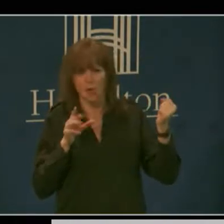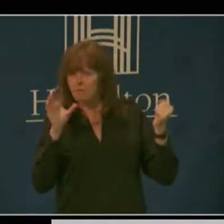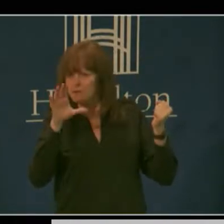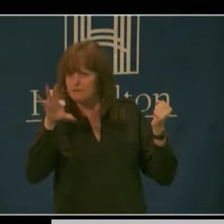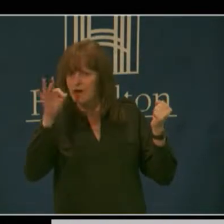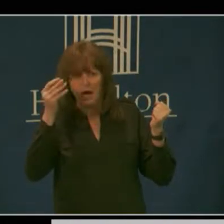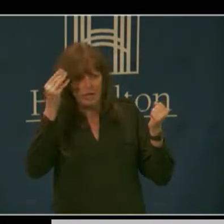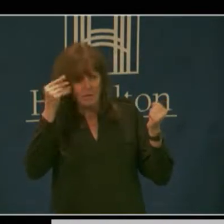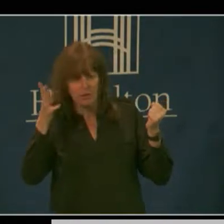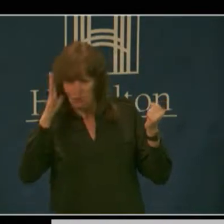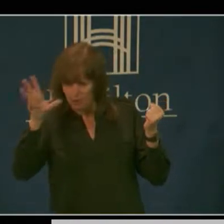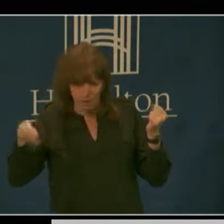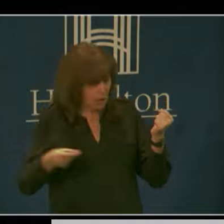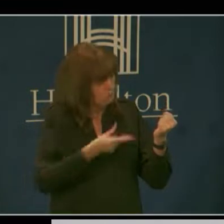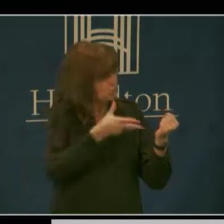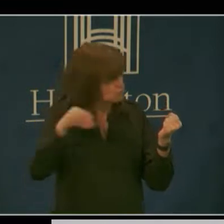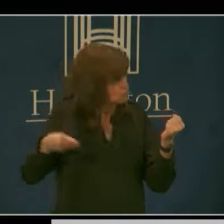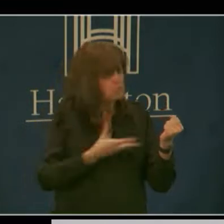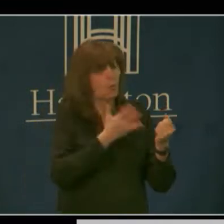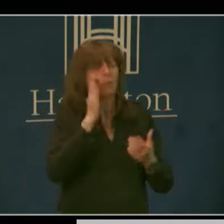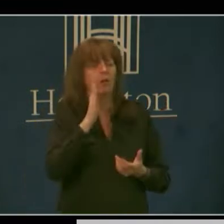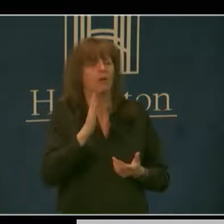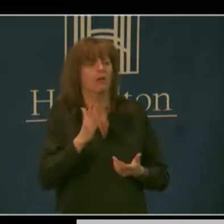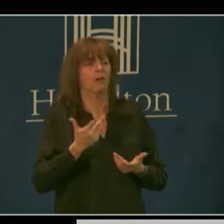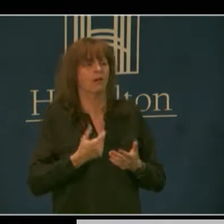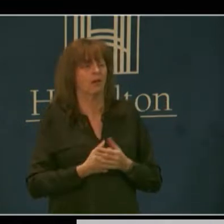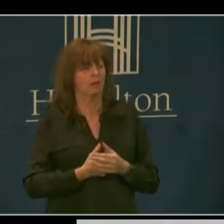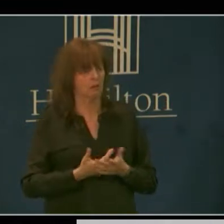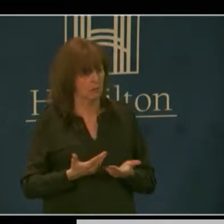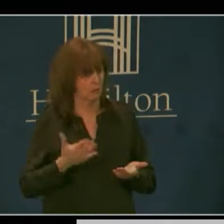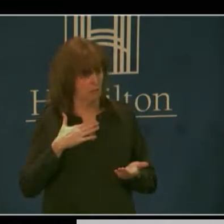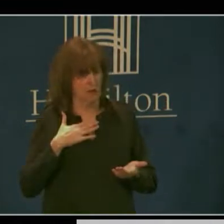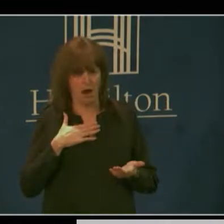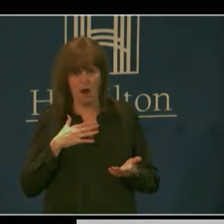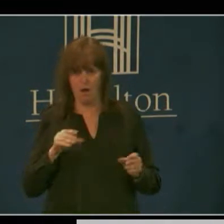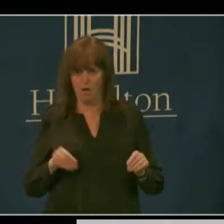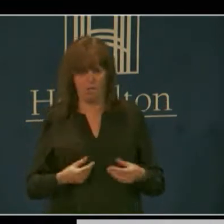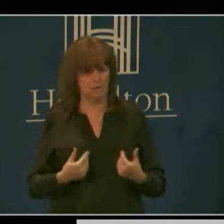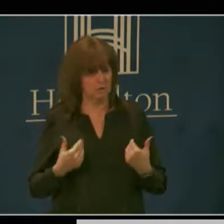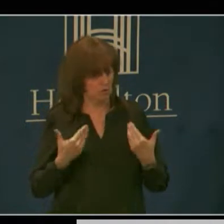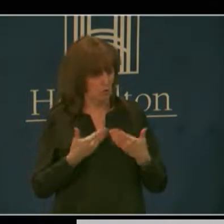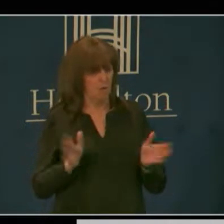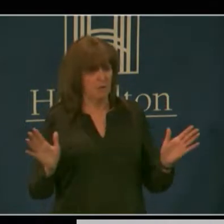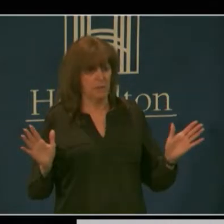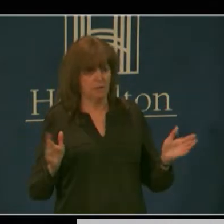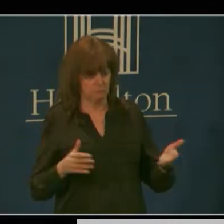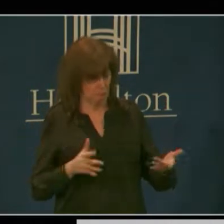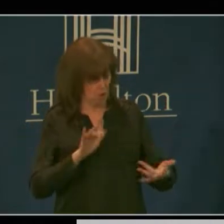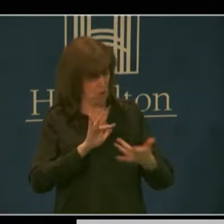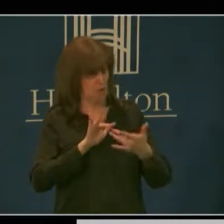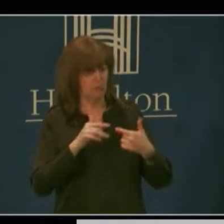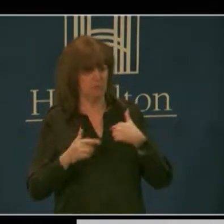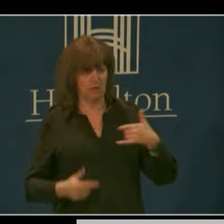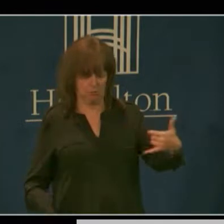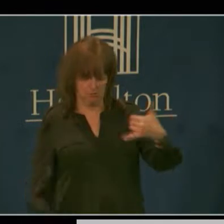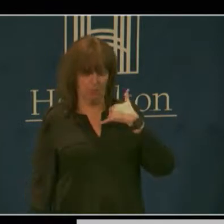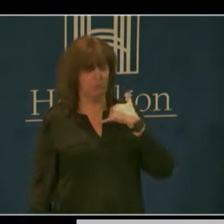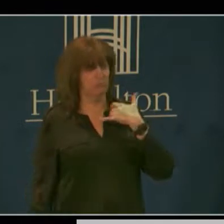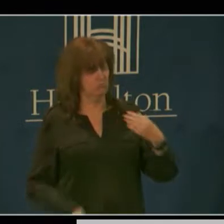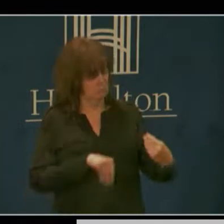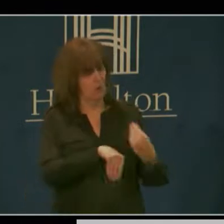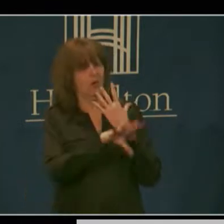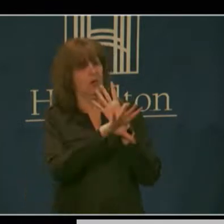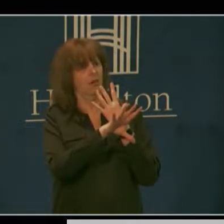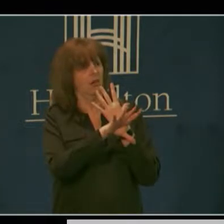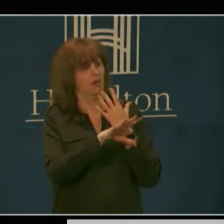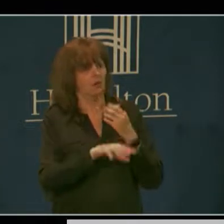is functioning as well, and you're free to call the mayor's office if you have comments and concerns. Even though there may not be a physical person in